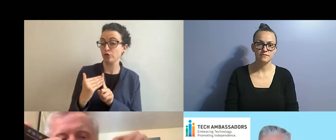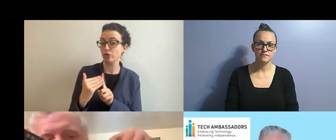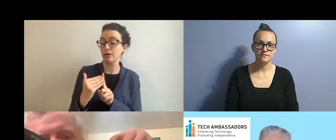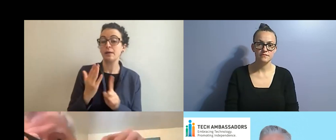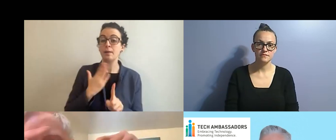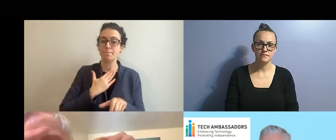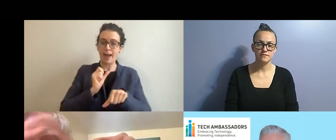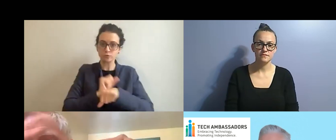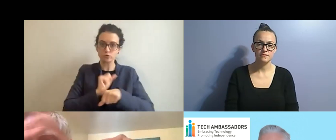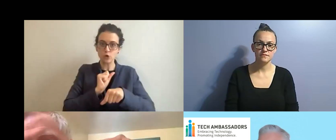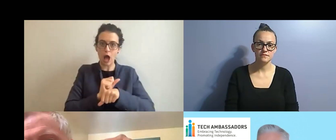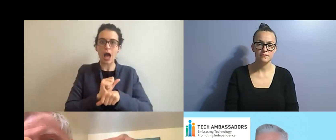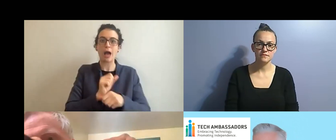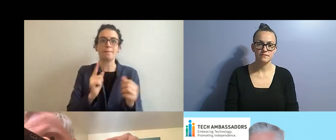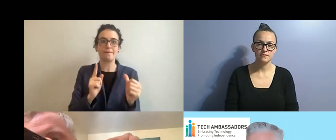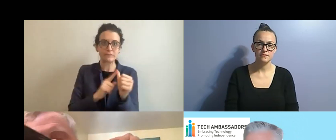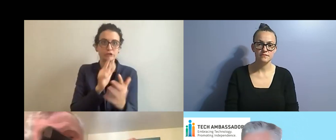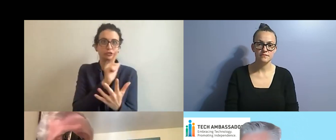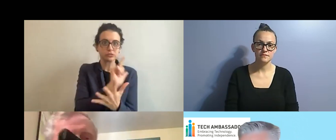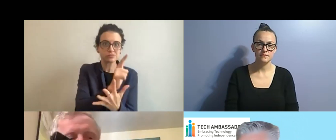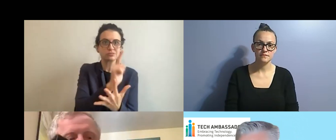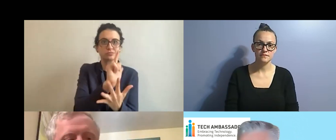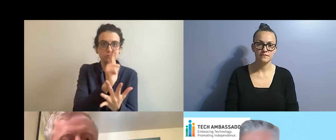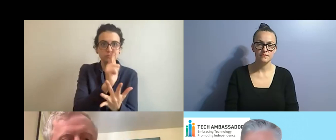real quick.